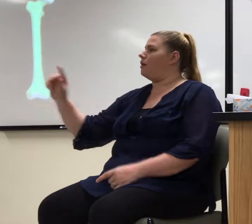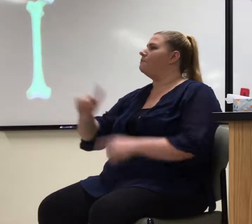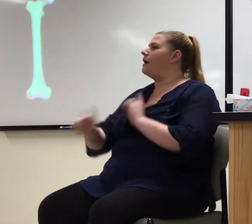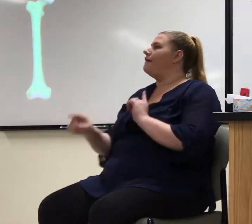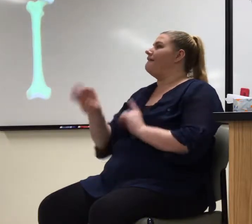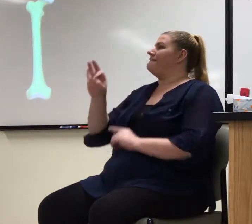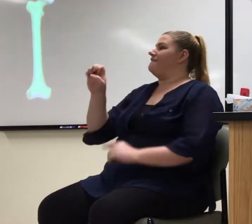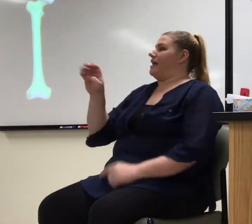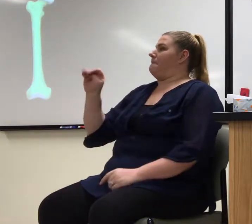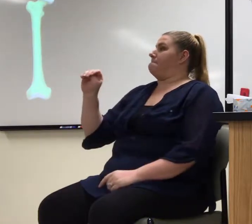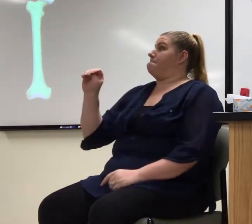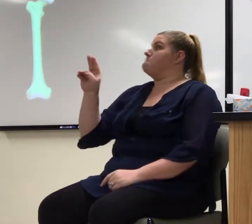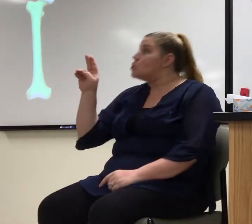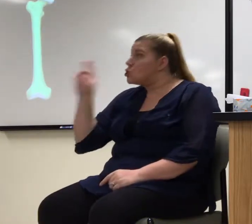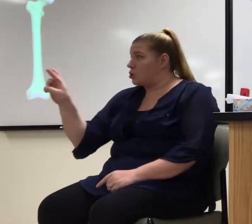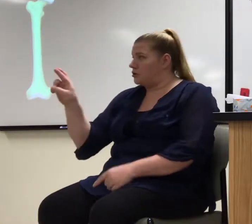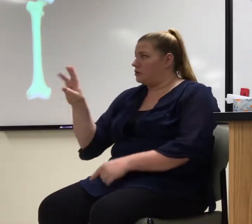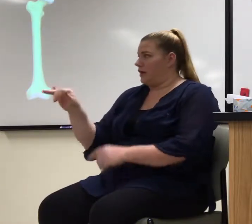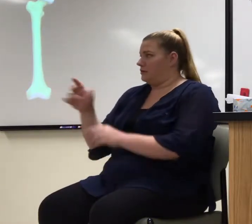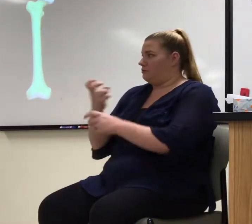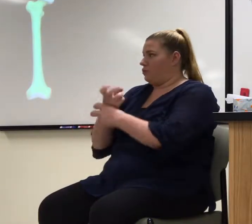Here's the bone on the app.